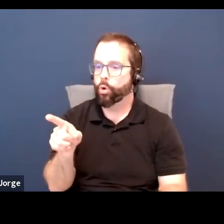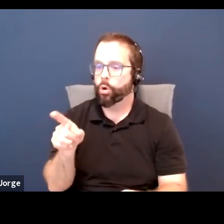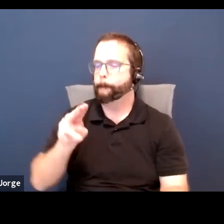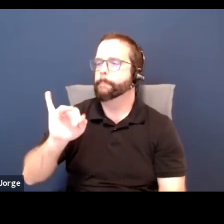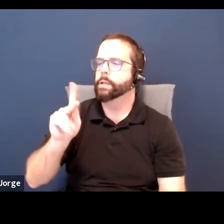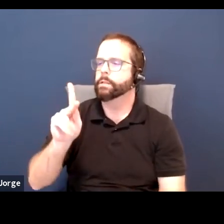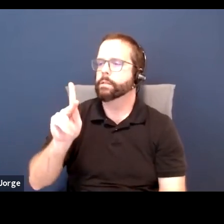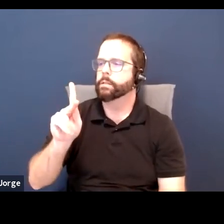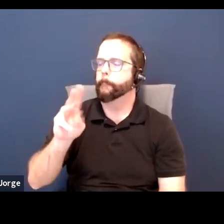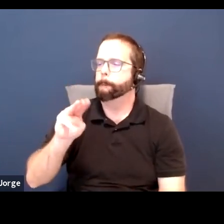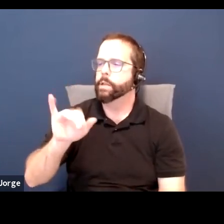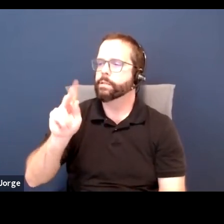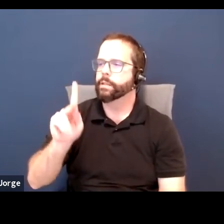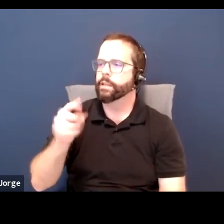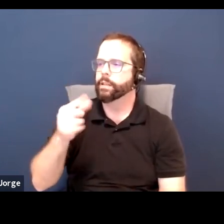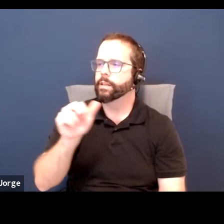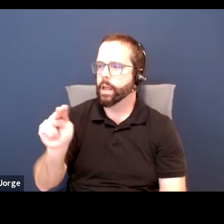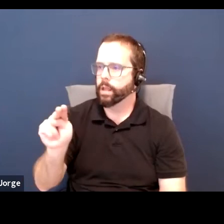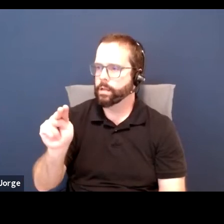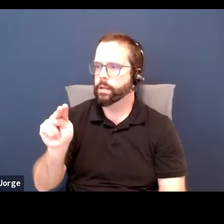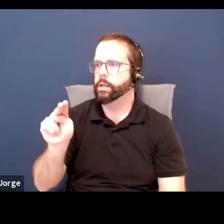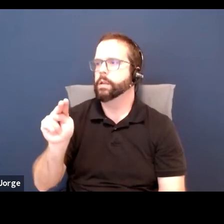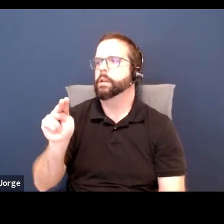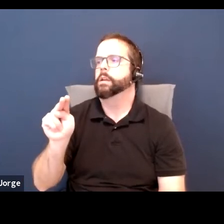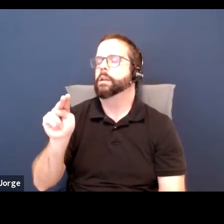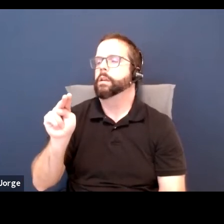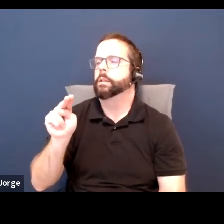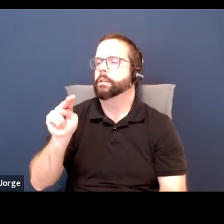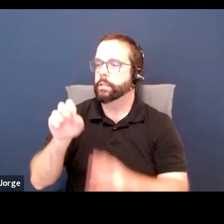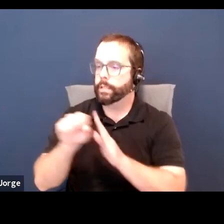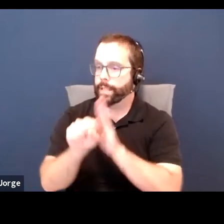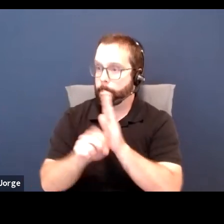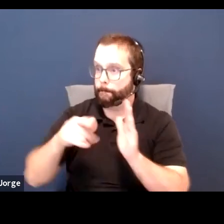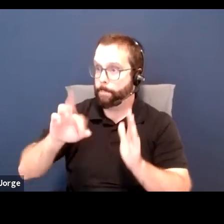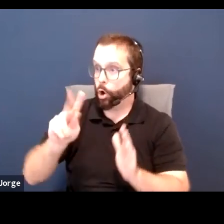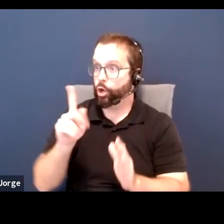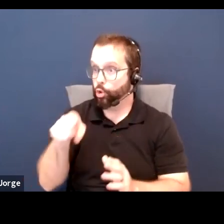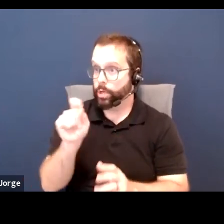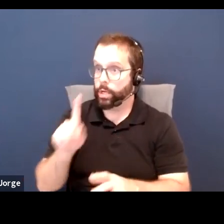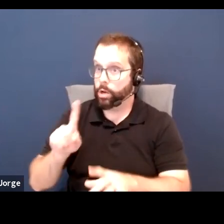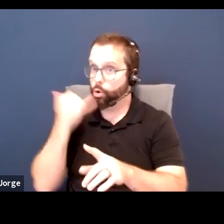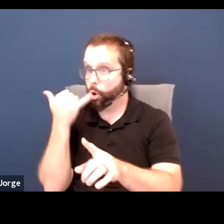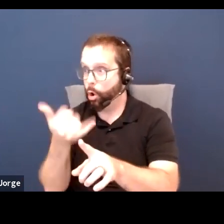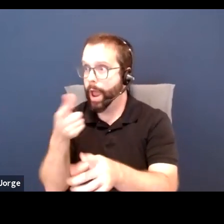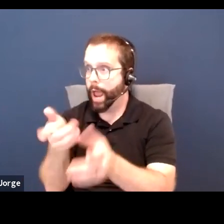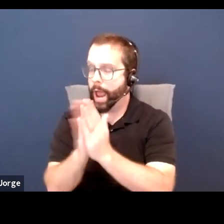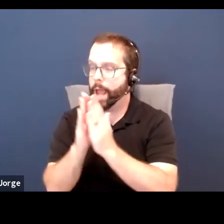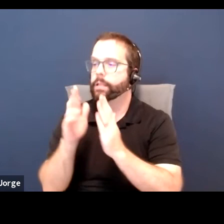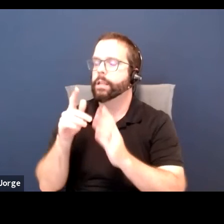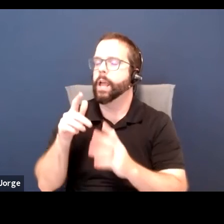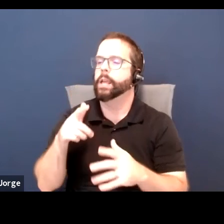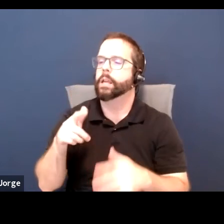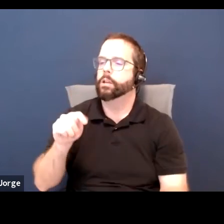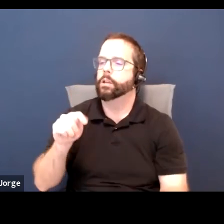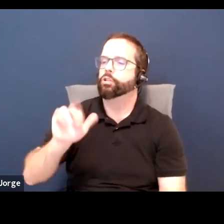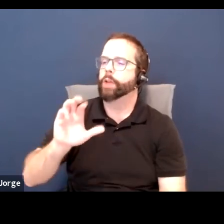Park and they will bring a track chair to the beach that you can transfer from your wheelchair into that, and you